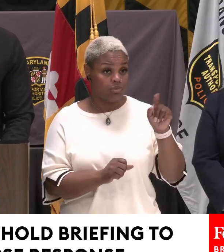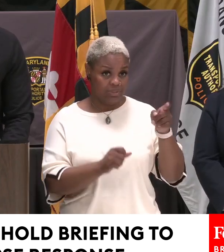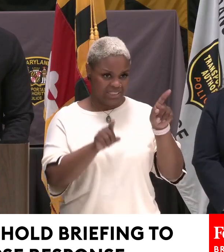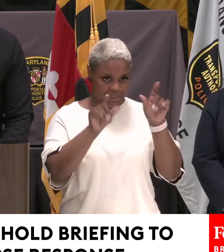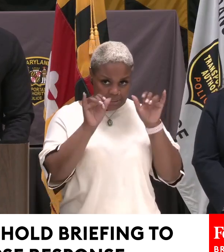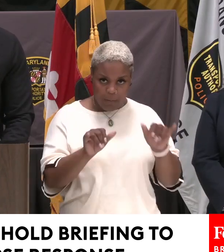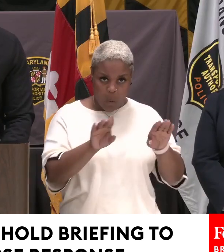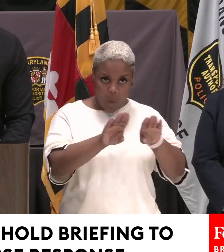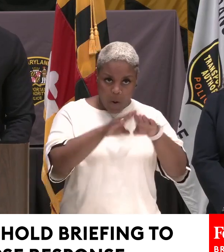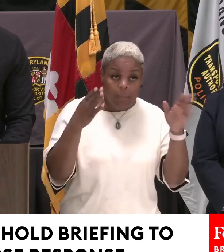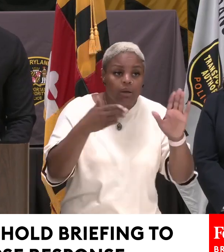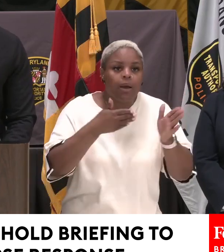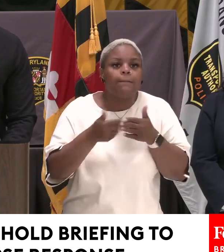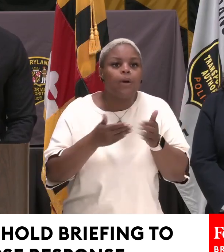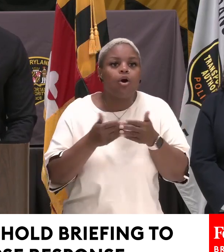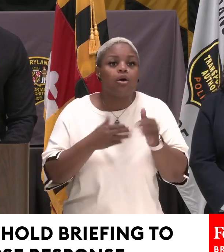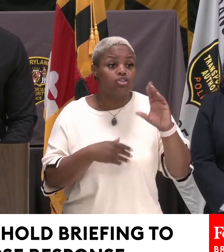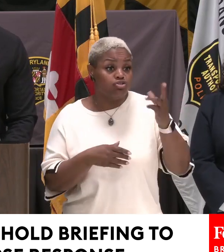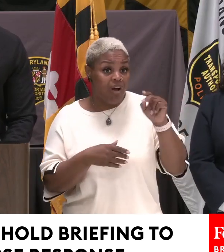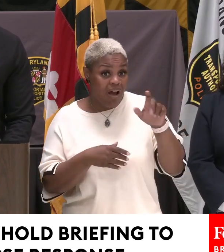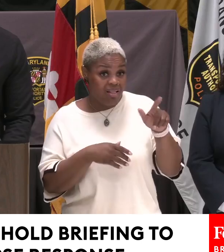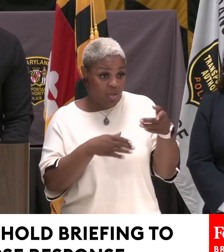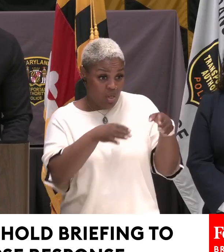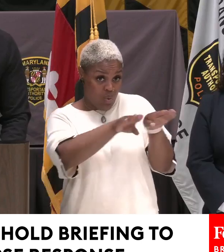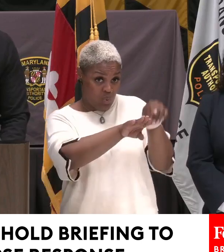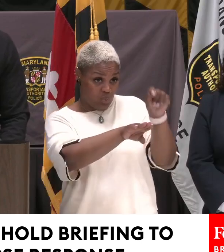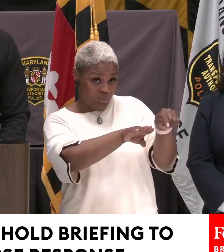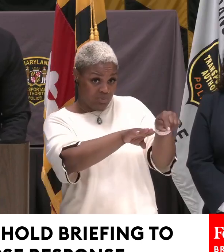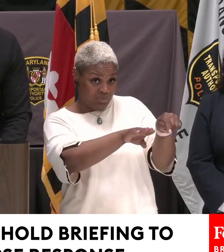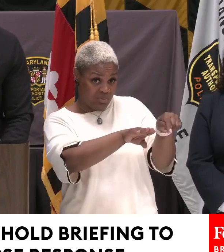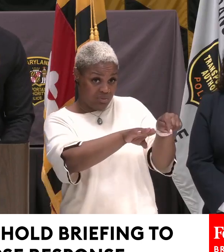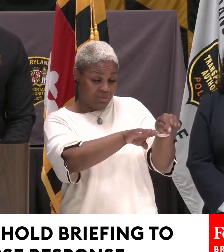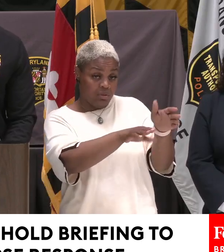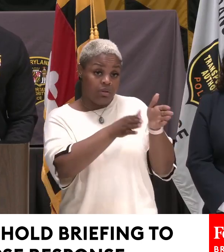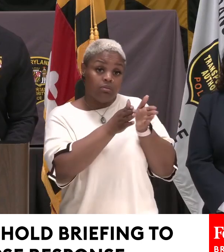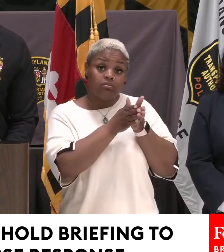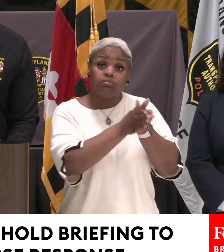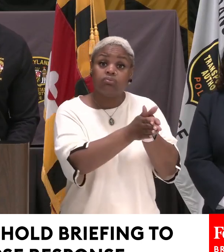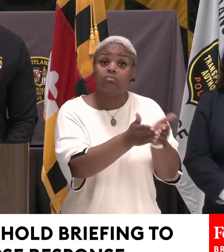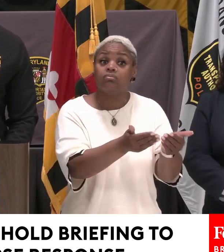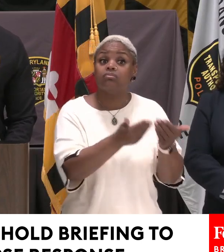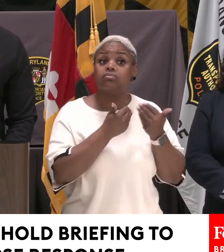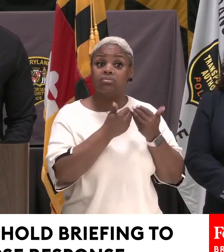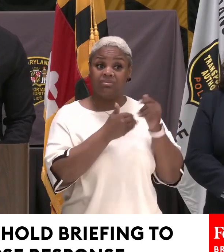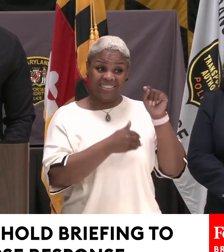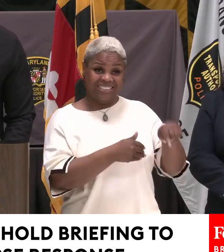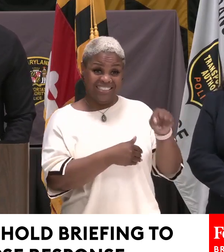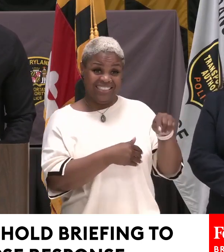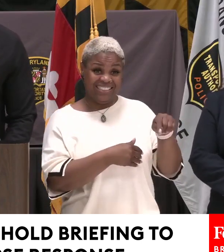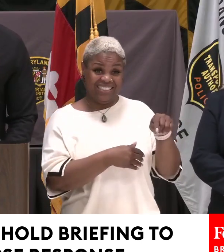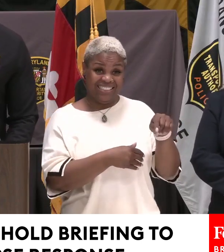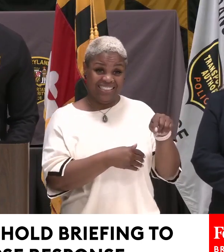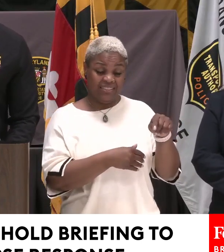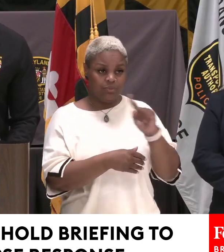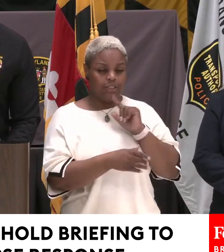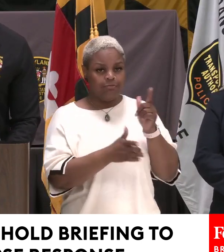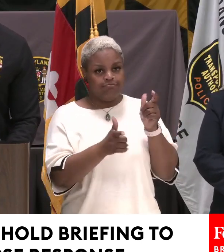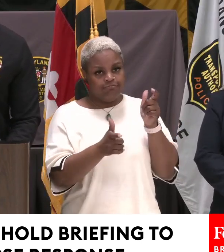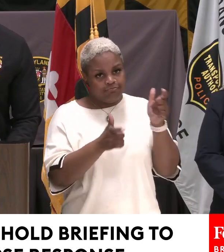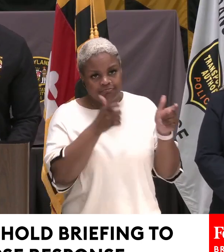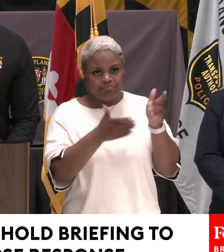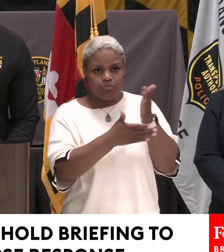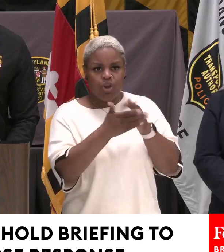the channel is closed. Vessel traffic accounts for the vast majority of economic activity that takes